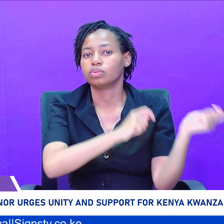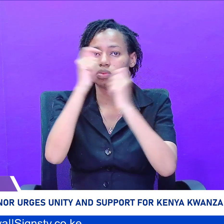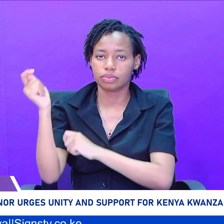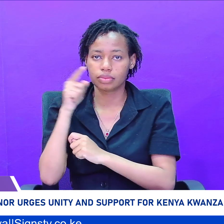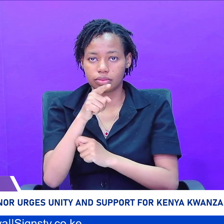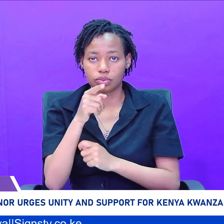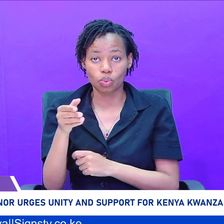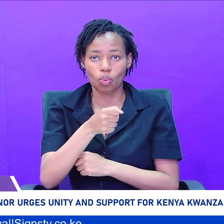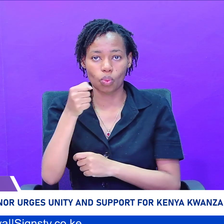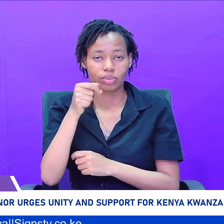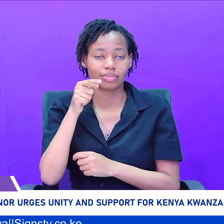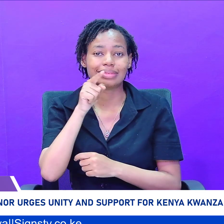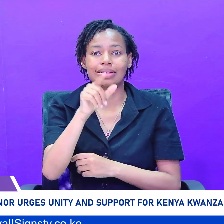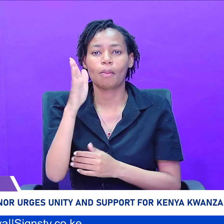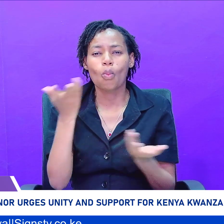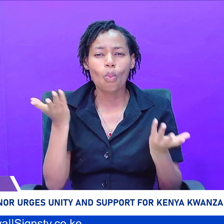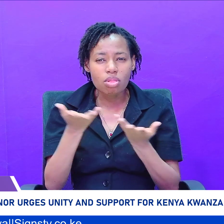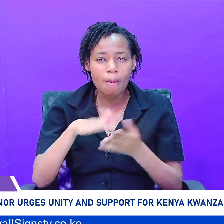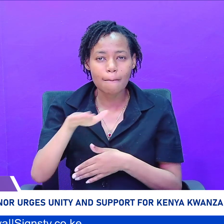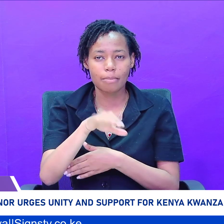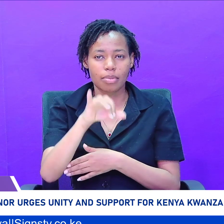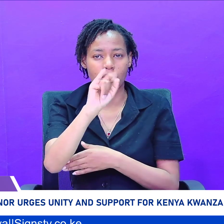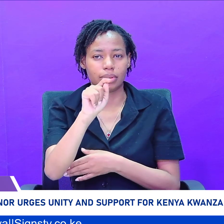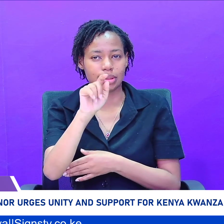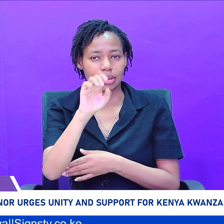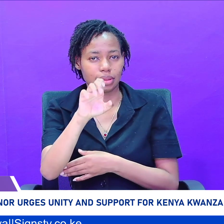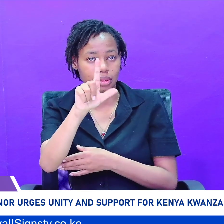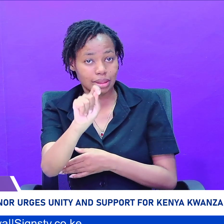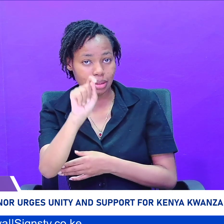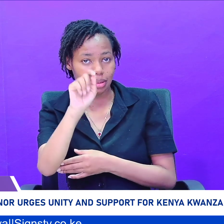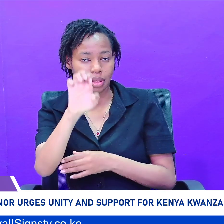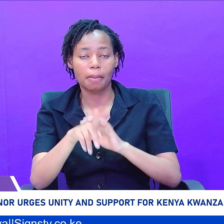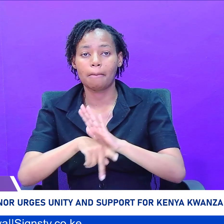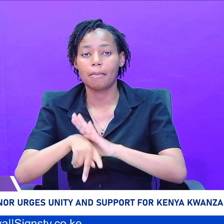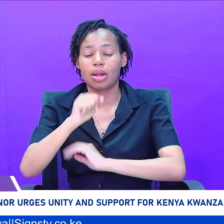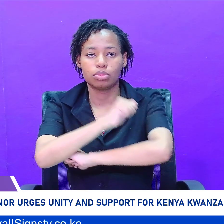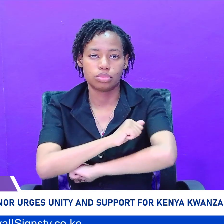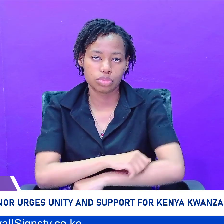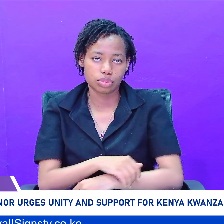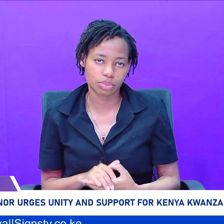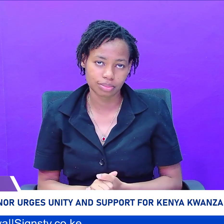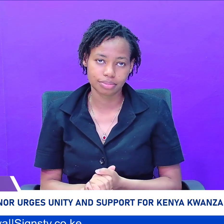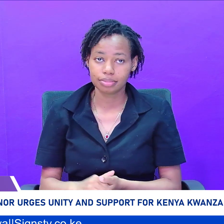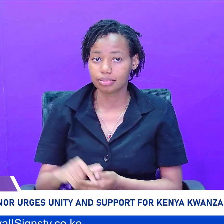Saxon Kweyu, held at Itete Primary School.